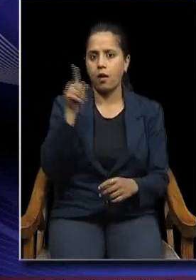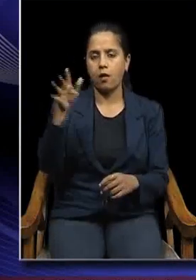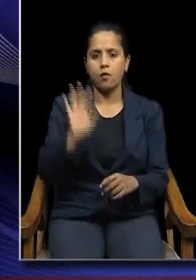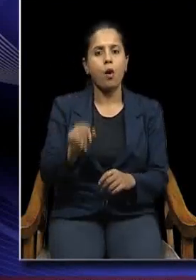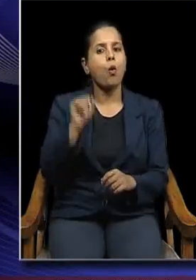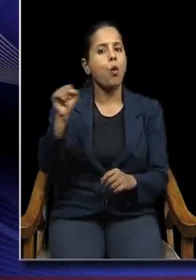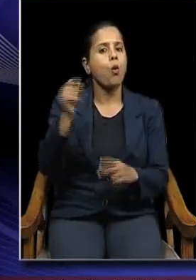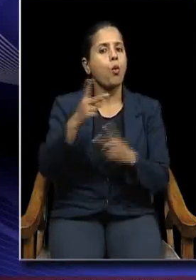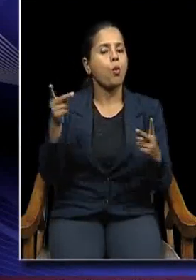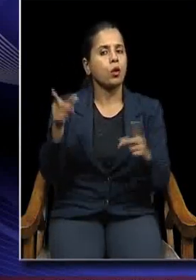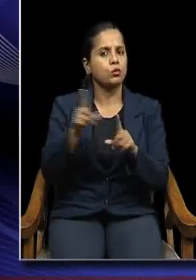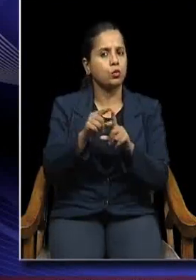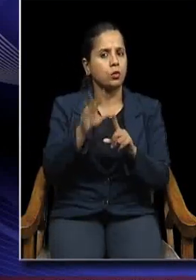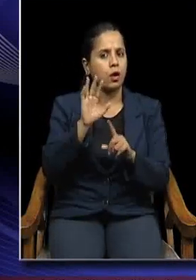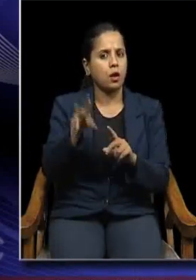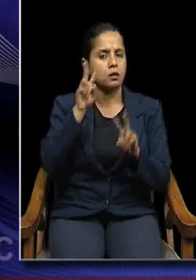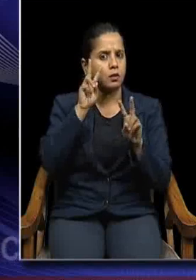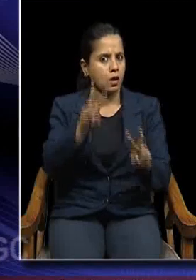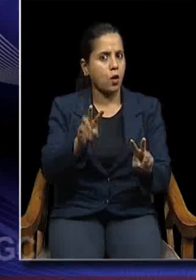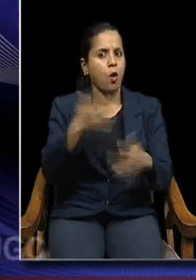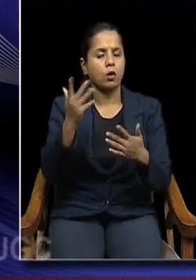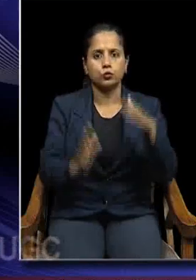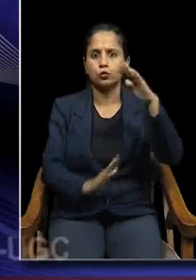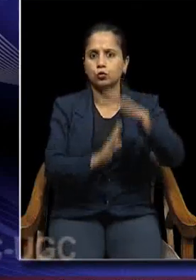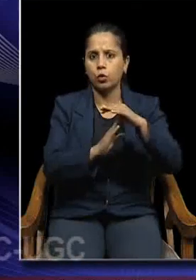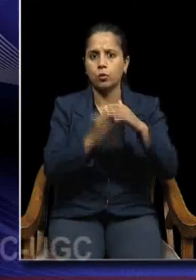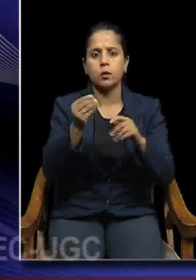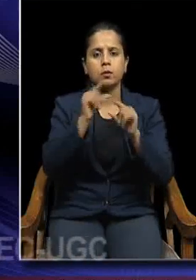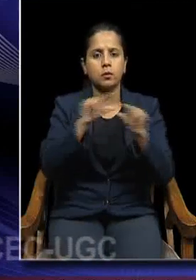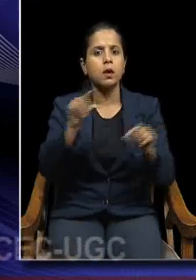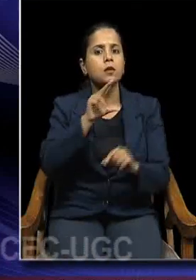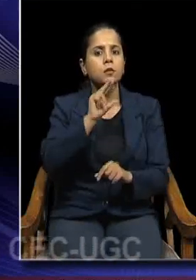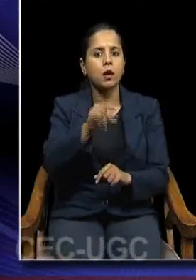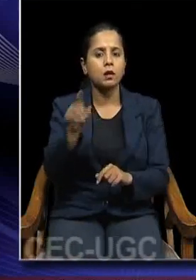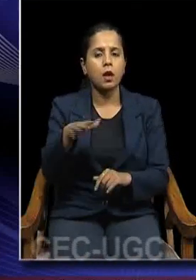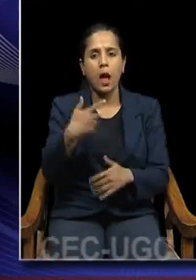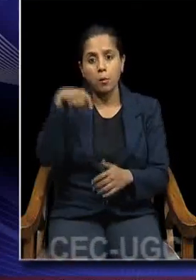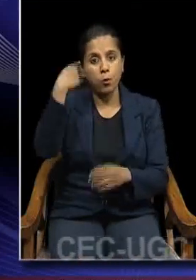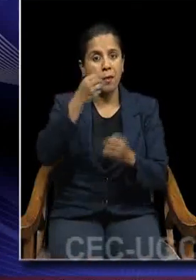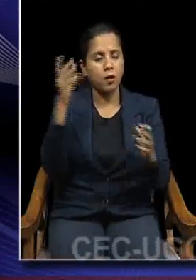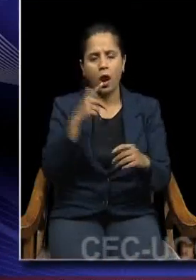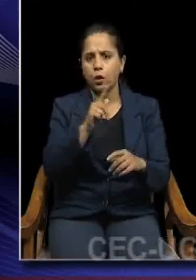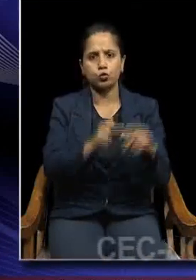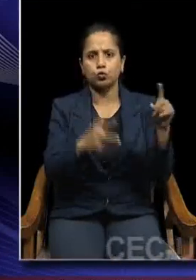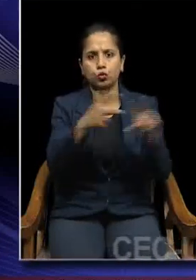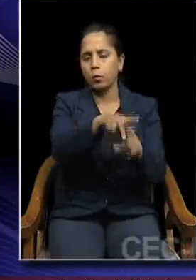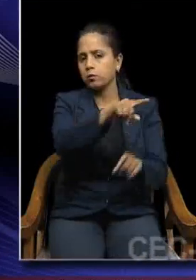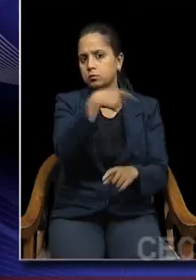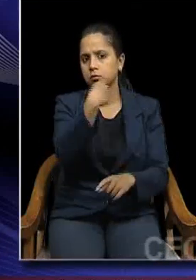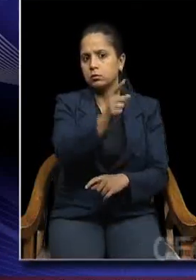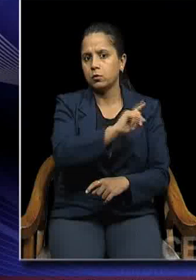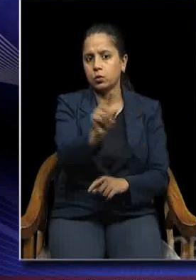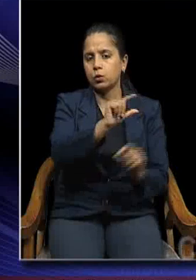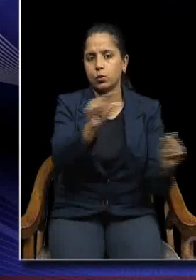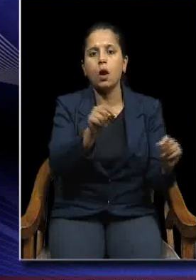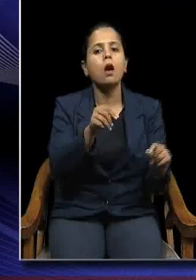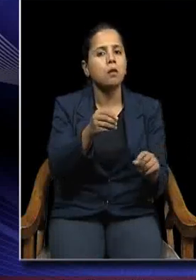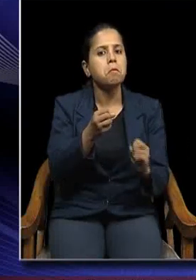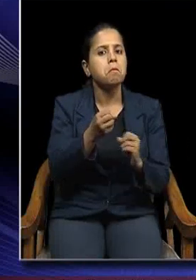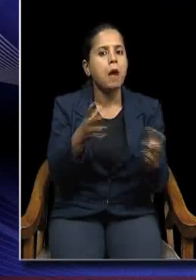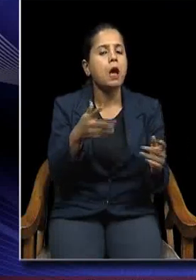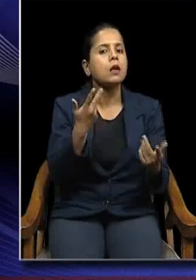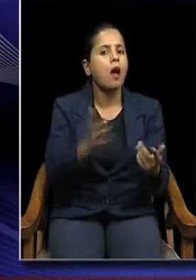excised or they cut scenes or they banned some of the dialogues which were there in many of the films. And we also find that